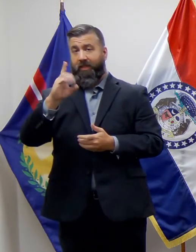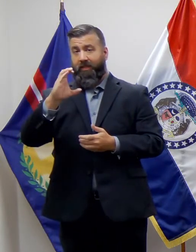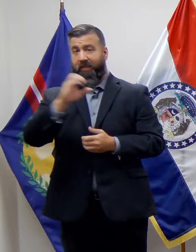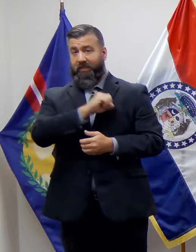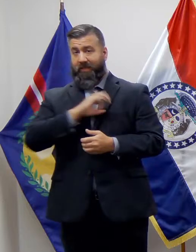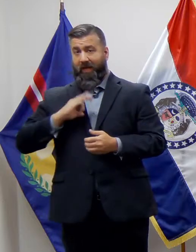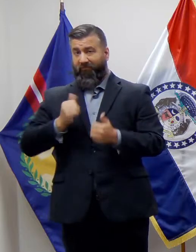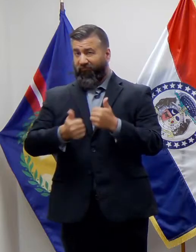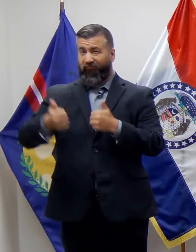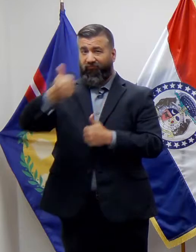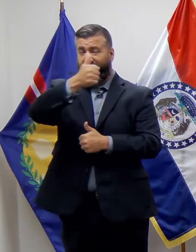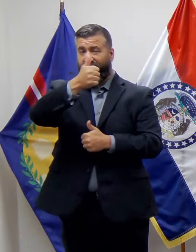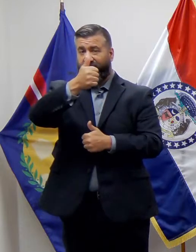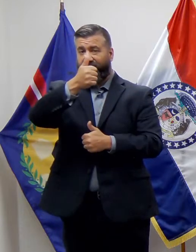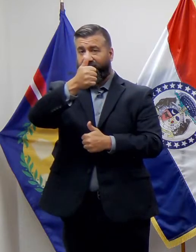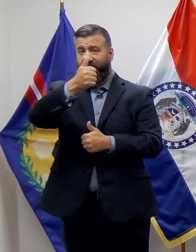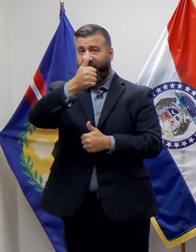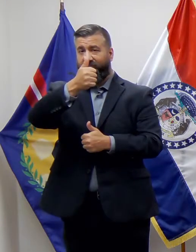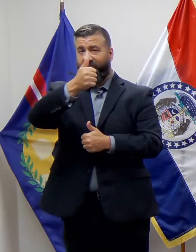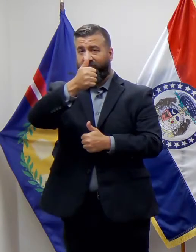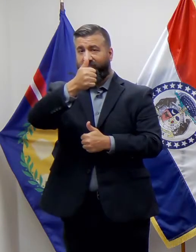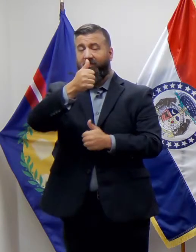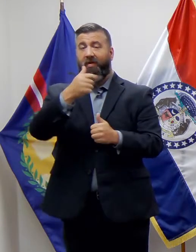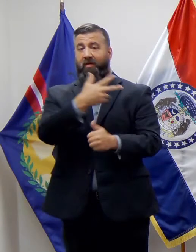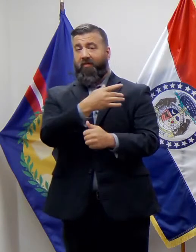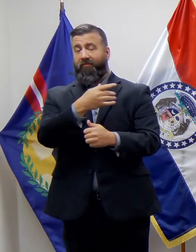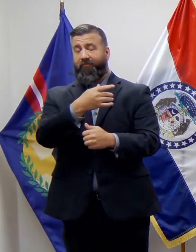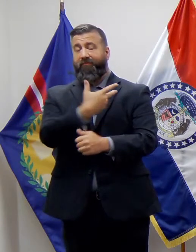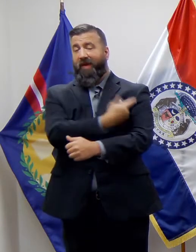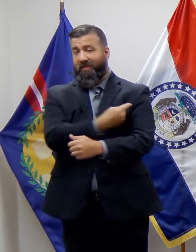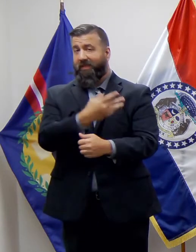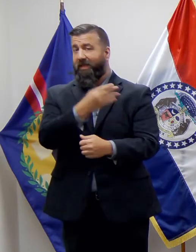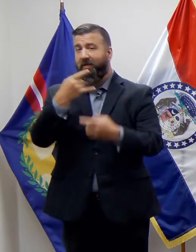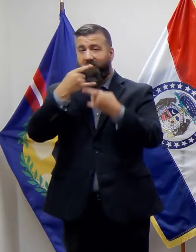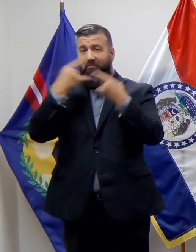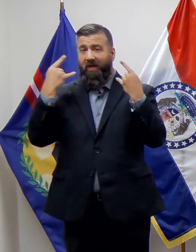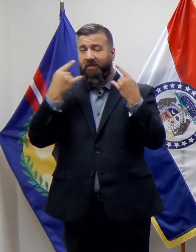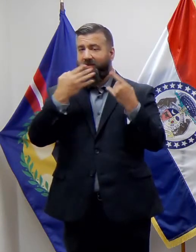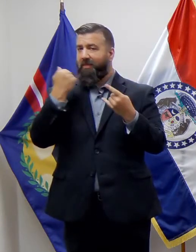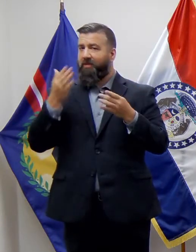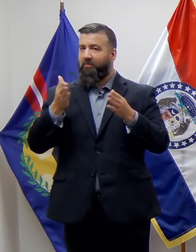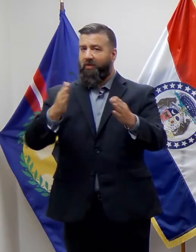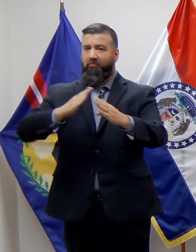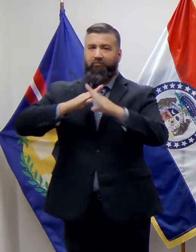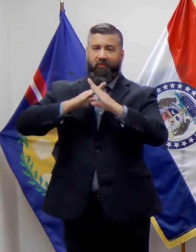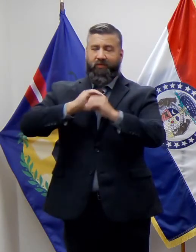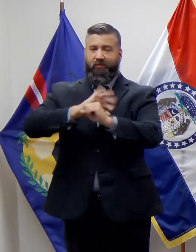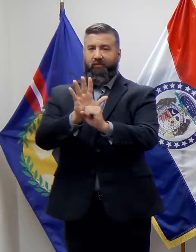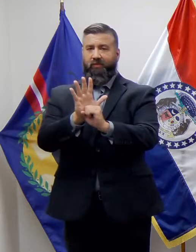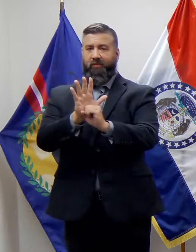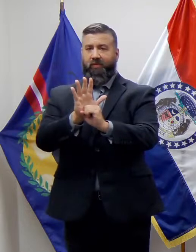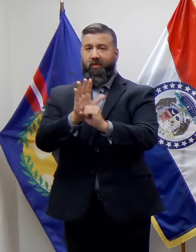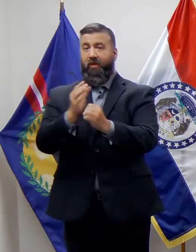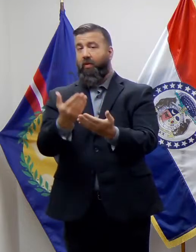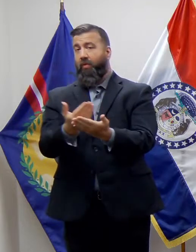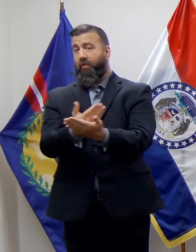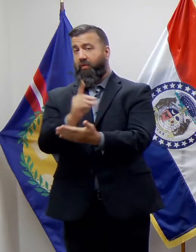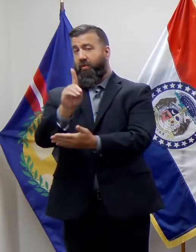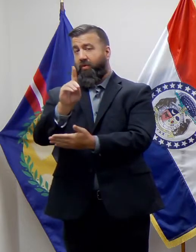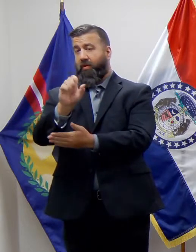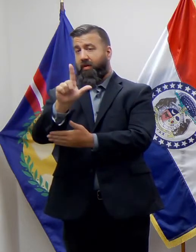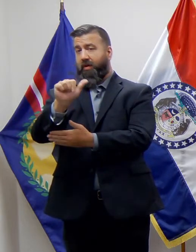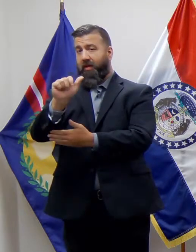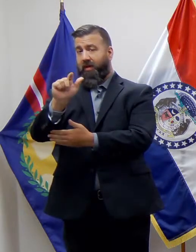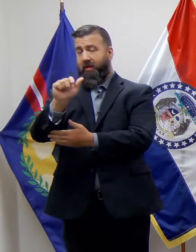yesterday afternoon, vaccines combined with masks is a proper prevention strategy. The new Delta variant, which has